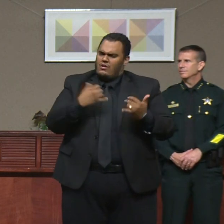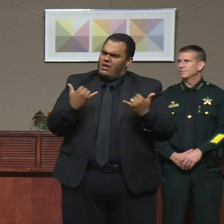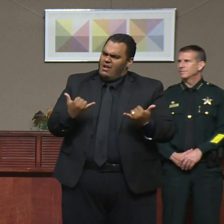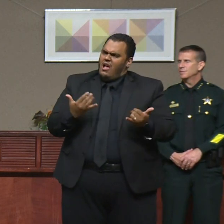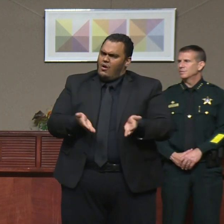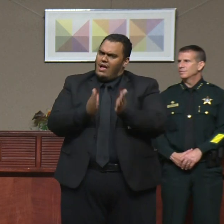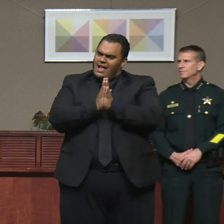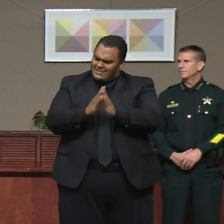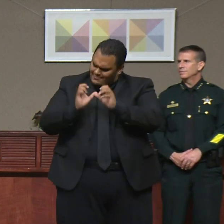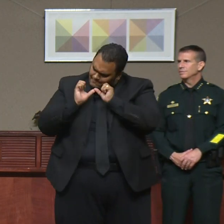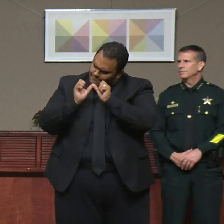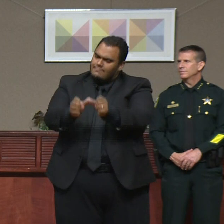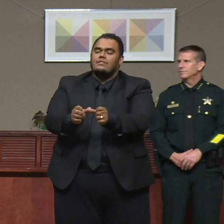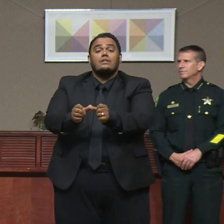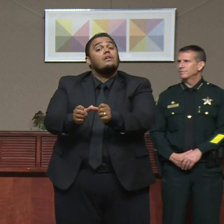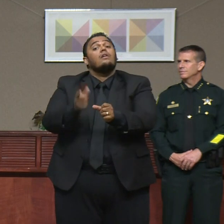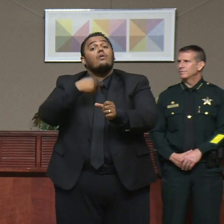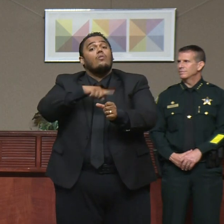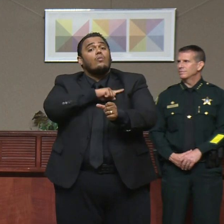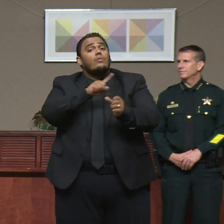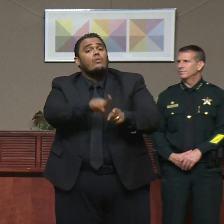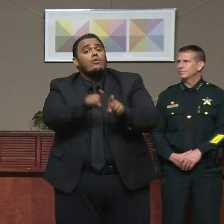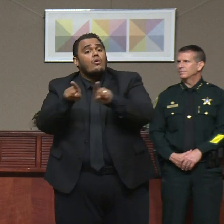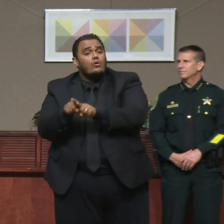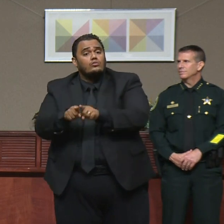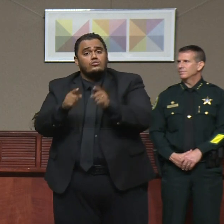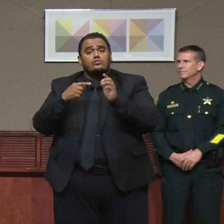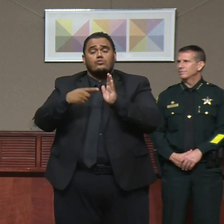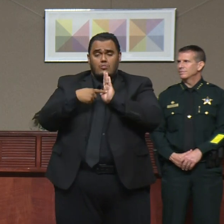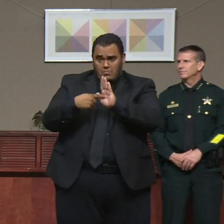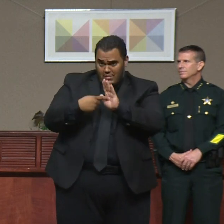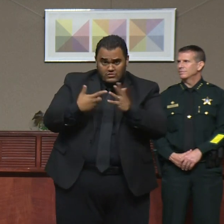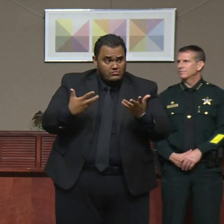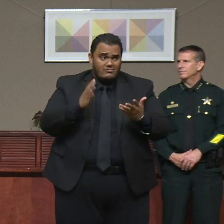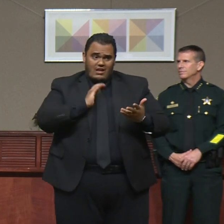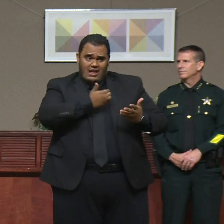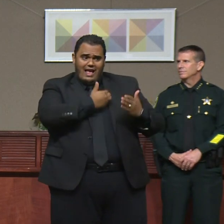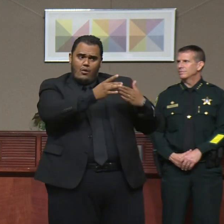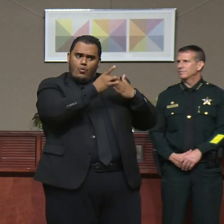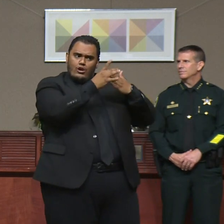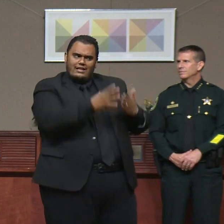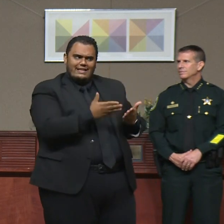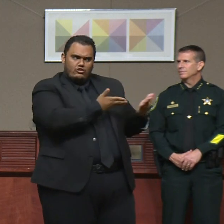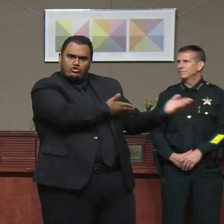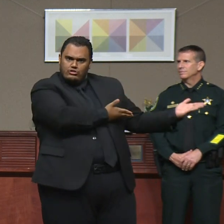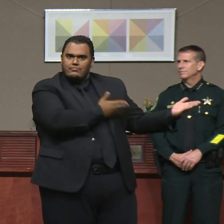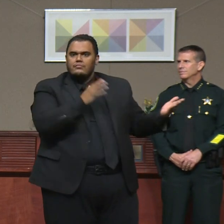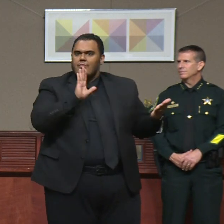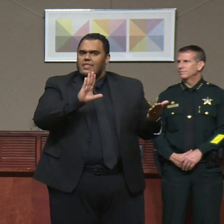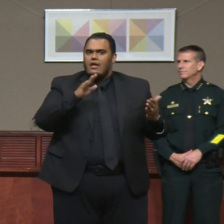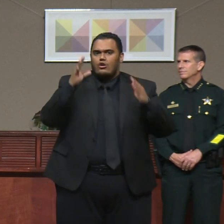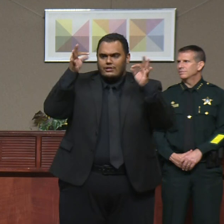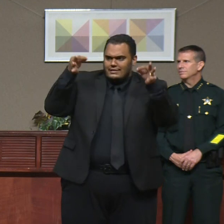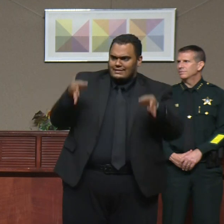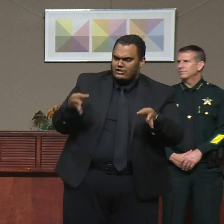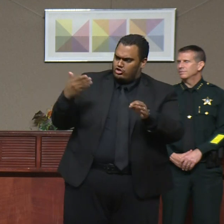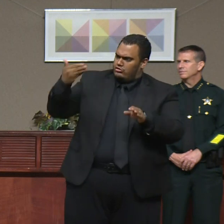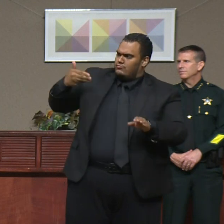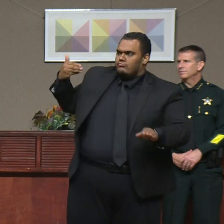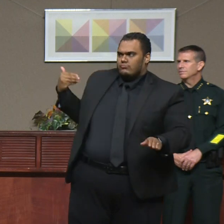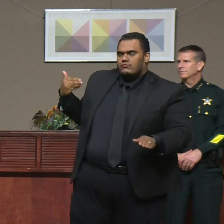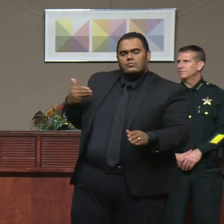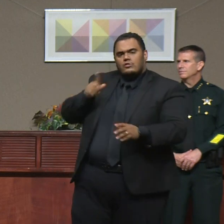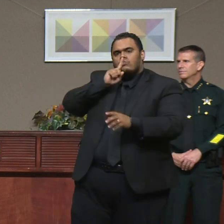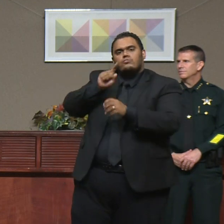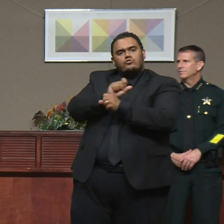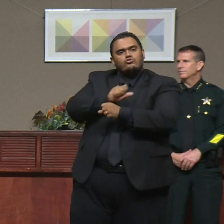fact that, as I mentioned earlier, the leadership of the community of the county took decisions early on has helped us sort of